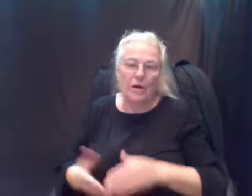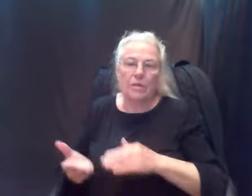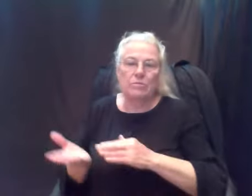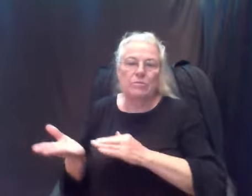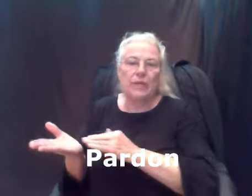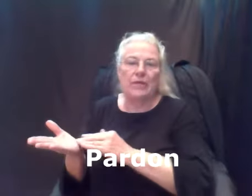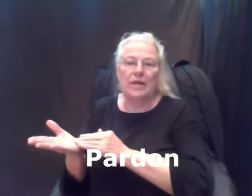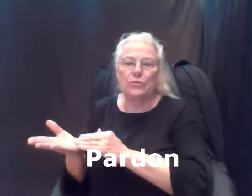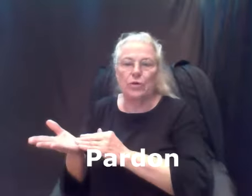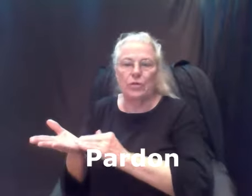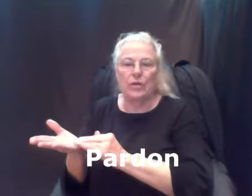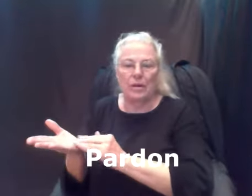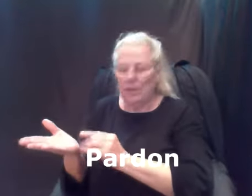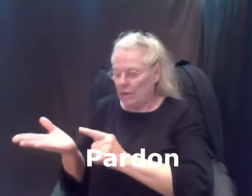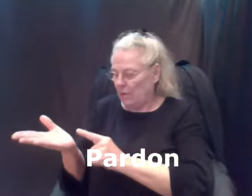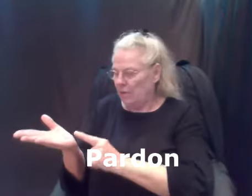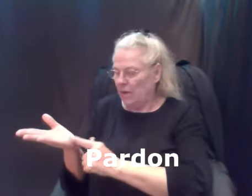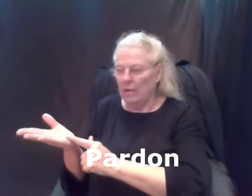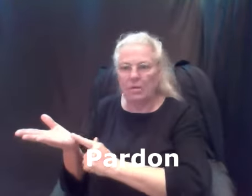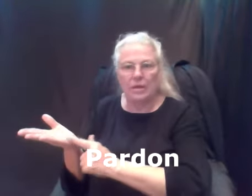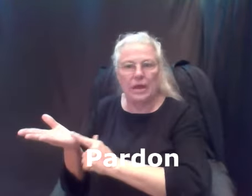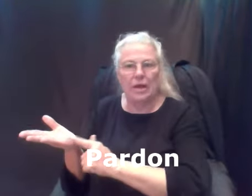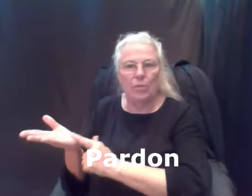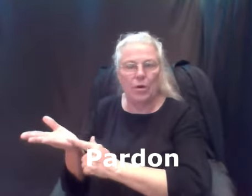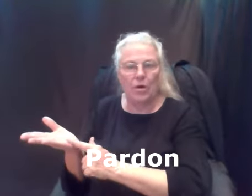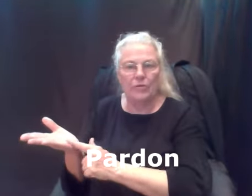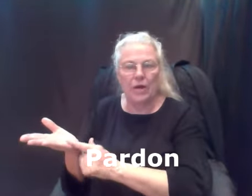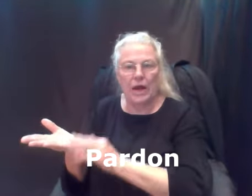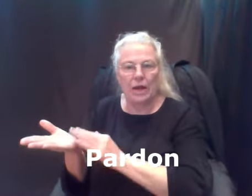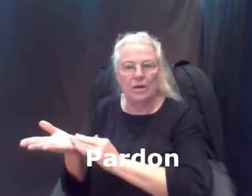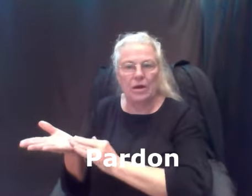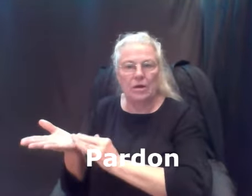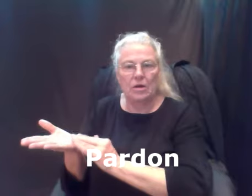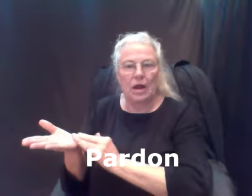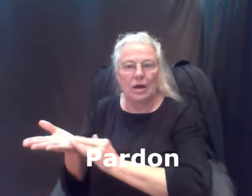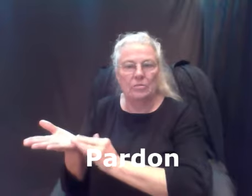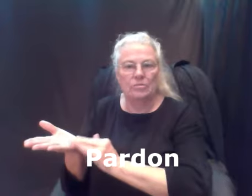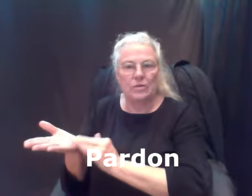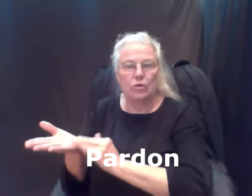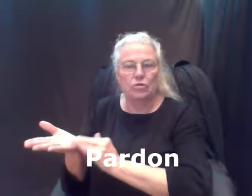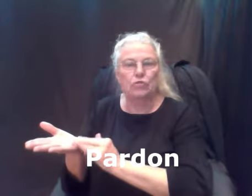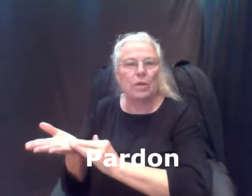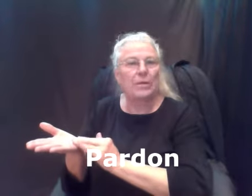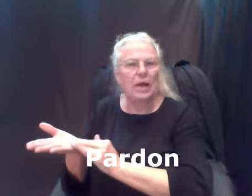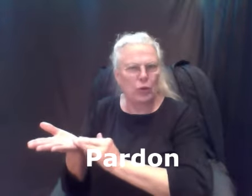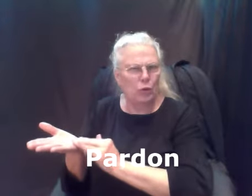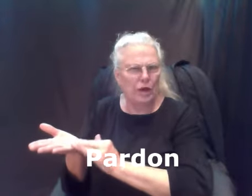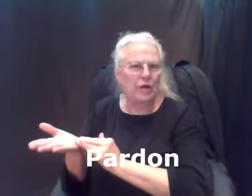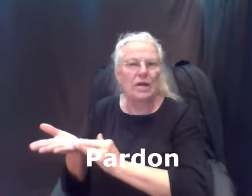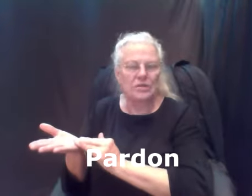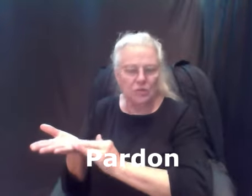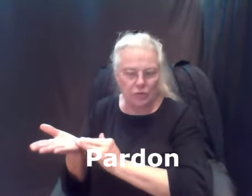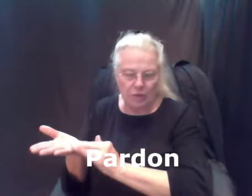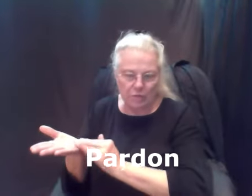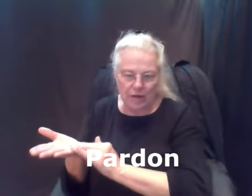Pardon, and that's where the heel part of your hand, you just rub it like you would an eraser to erase